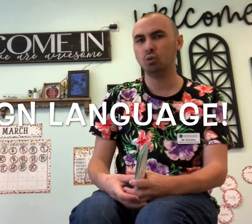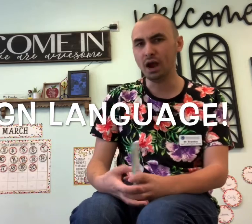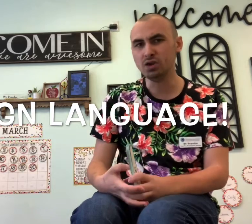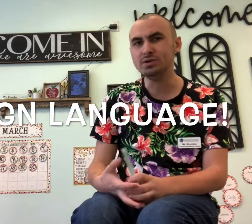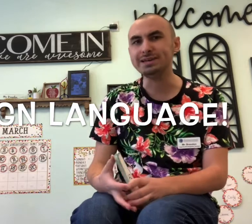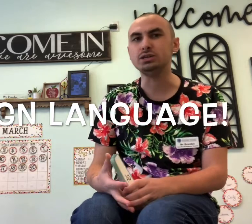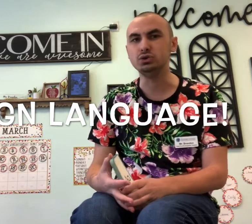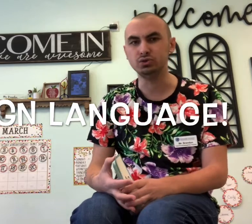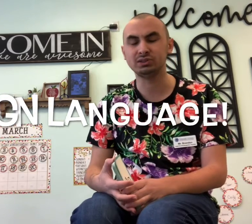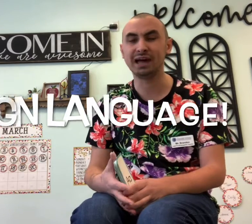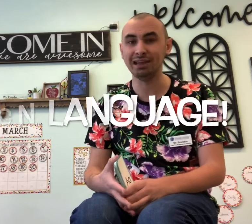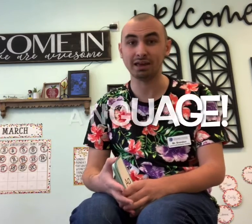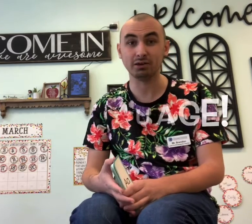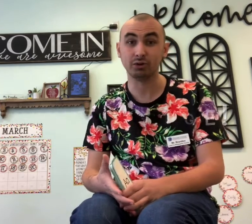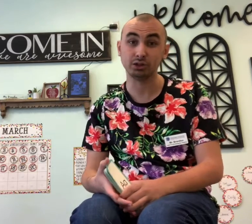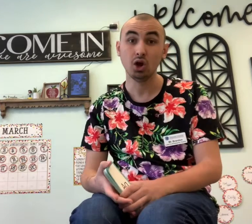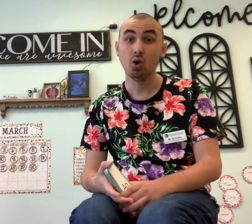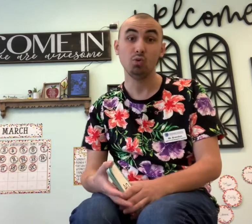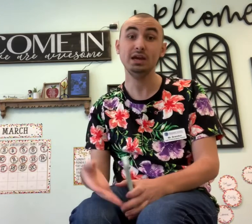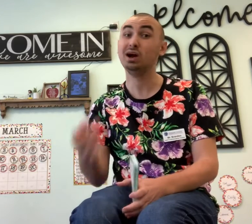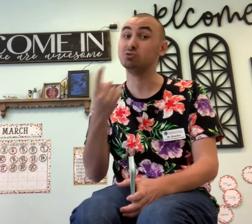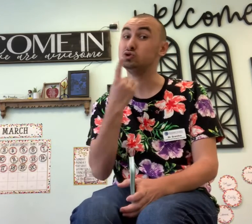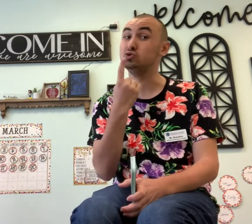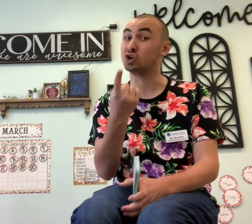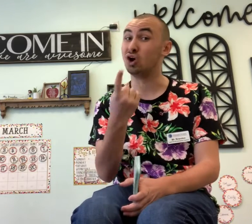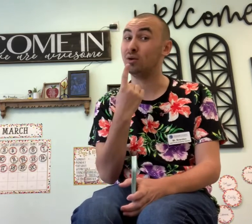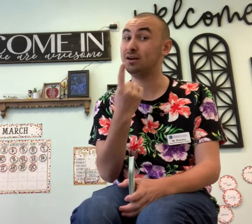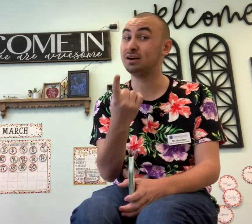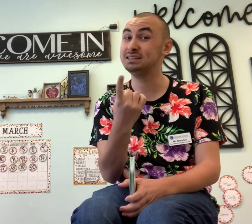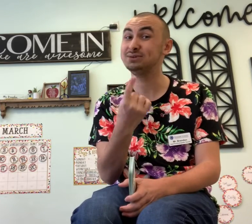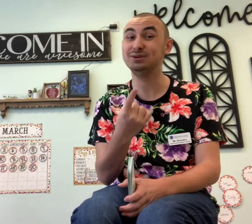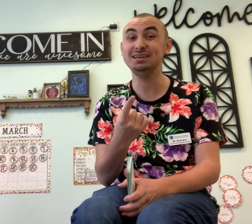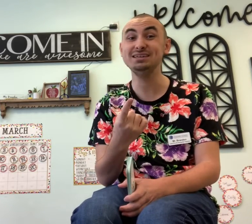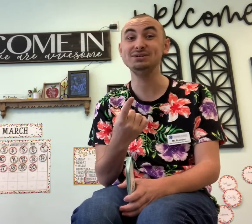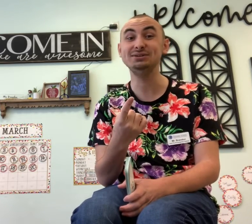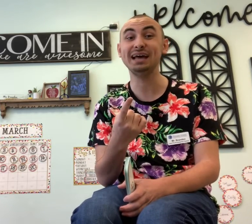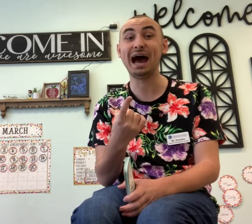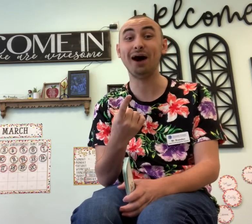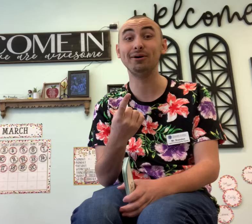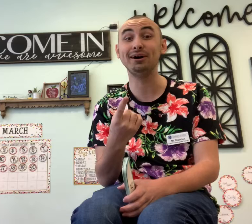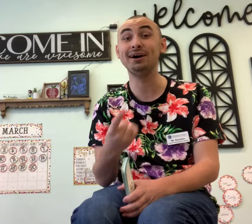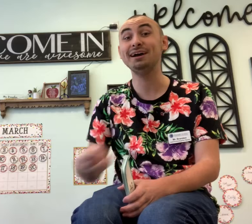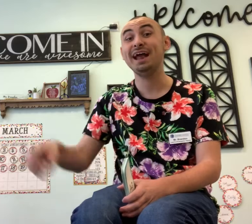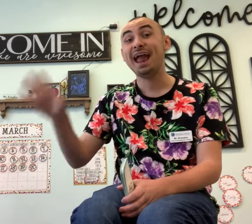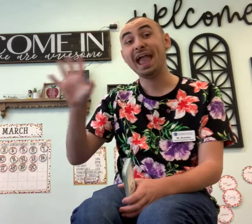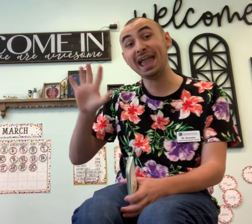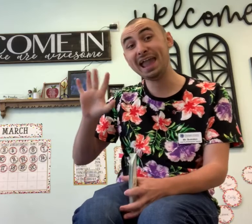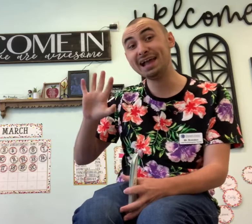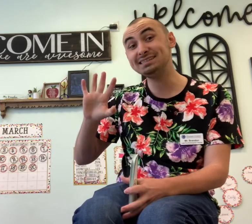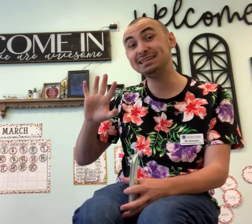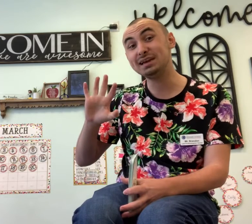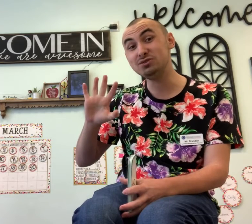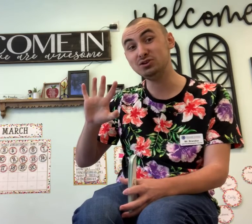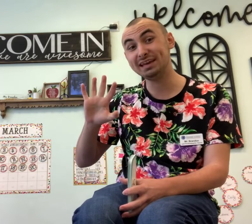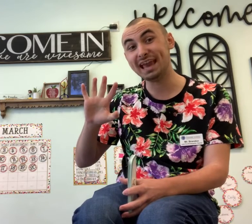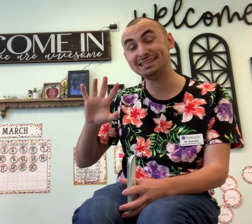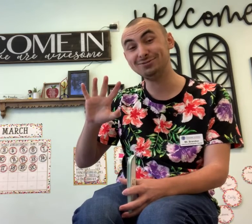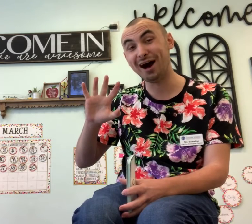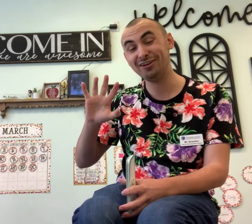when we use sign language, we don't use our words, we use our hands to communicate to others.